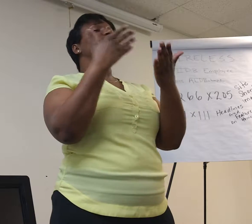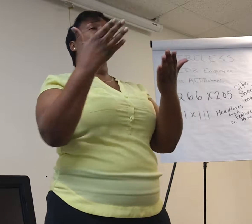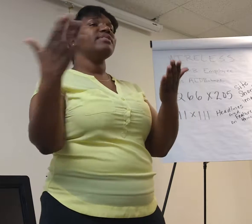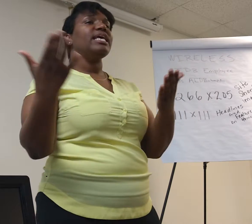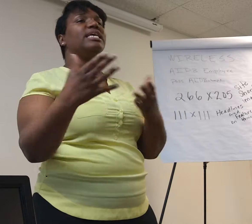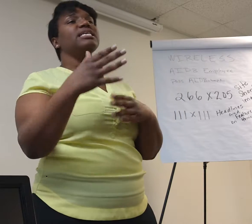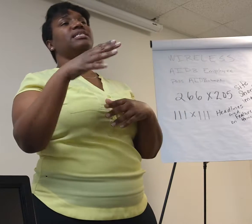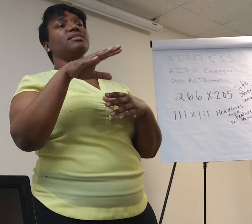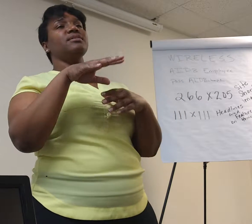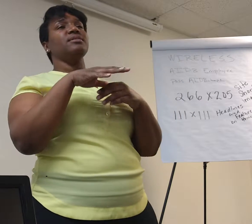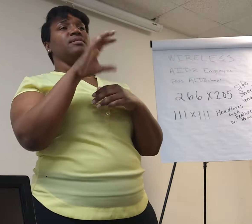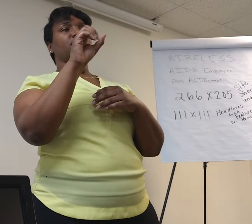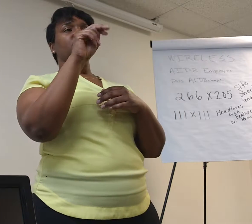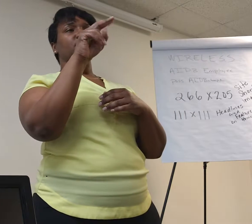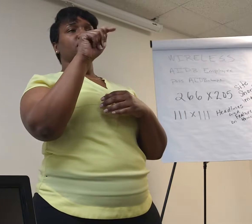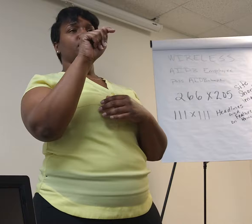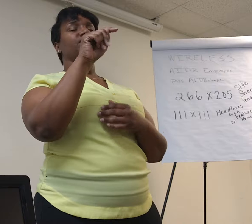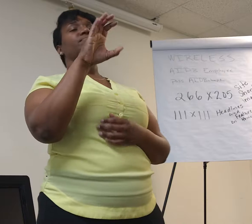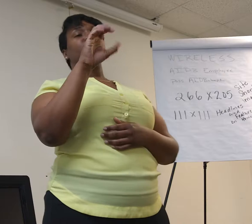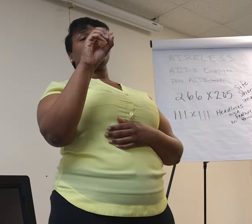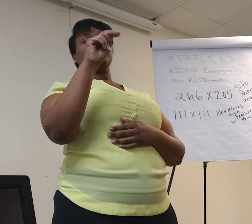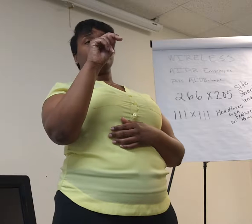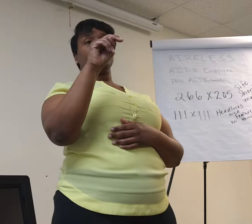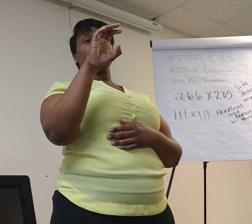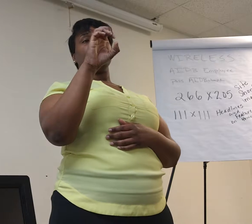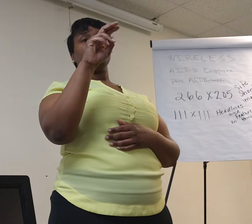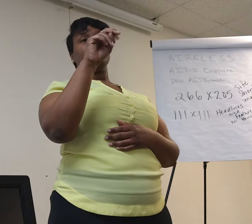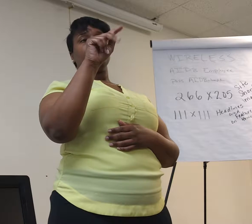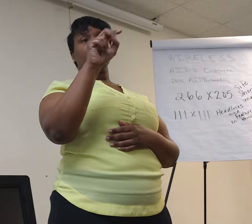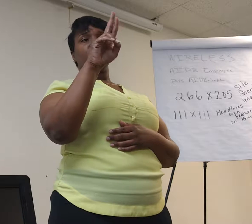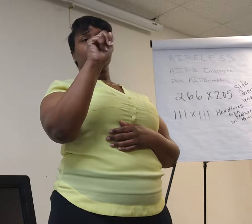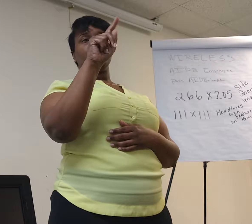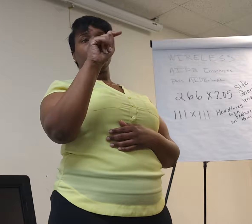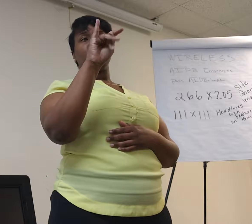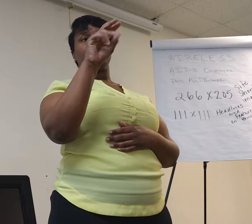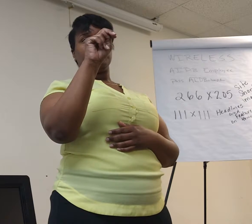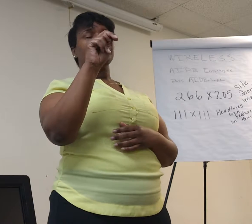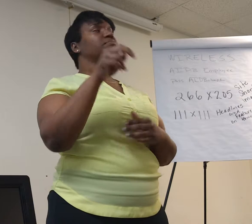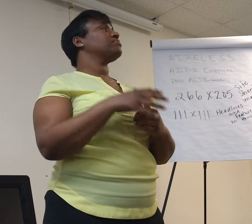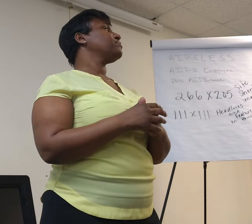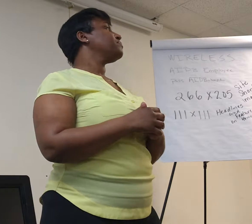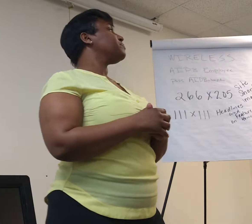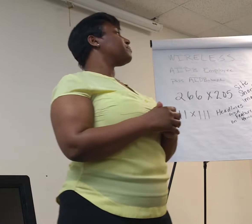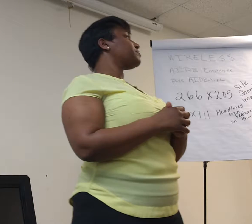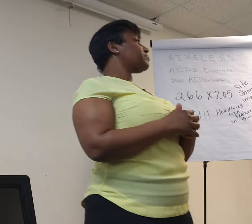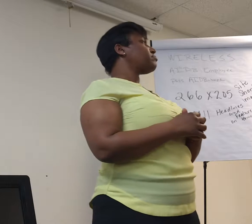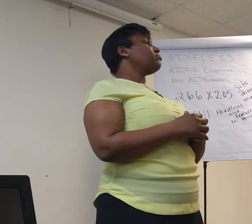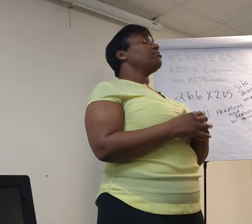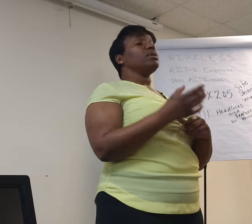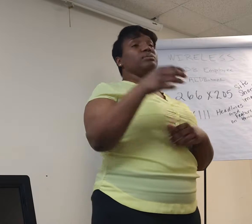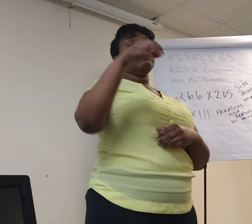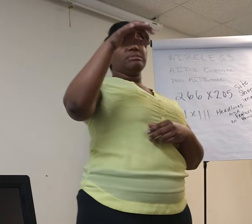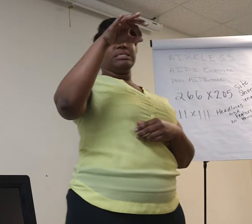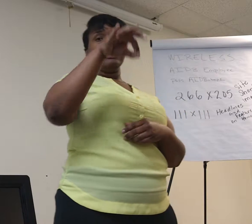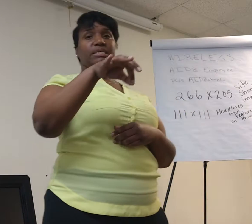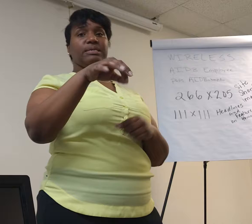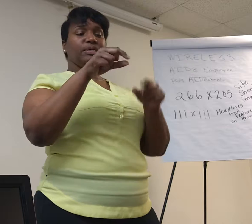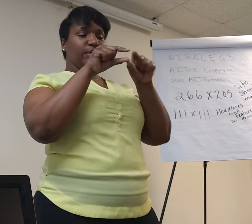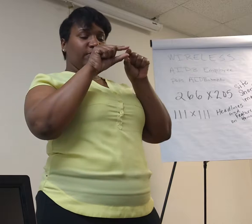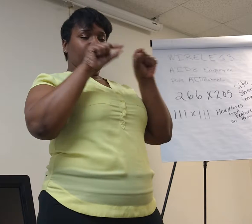compartment? Yeah, the little strips. And so you dip it in the water, yep, and then you make sure it's colored the right way. If not, you know you don't have the